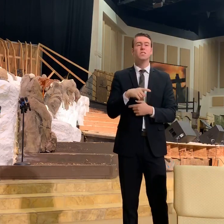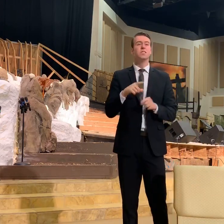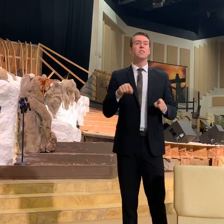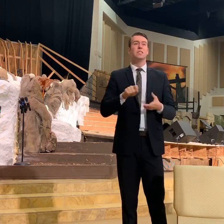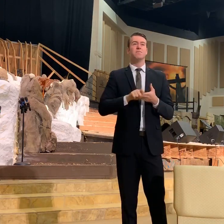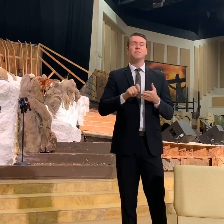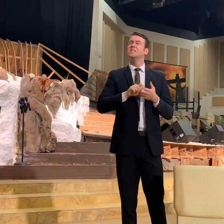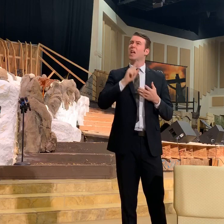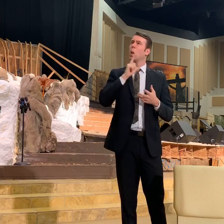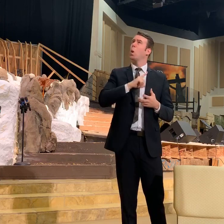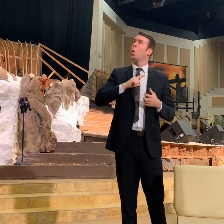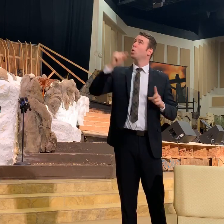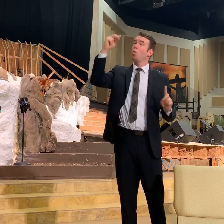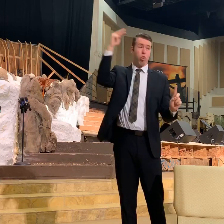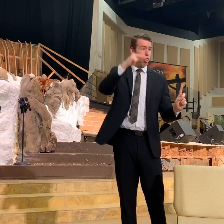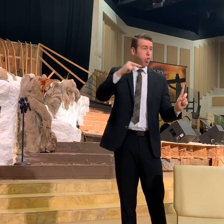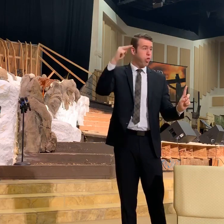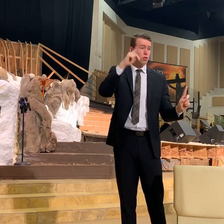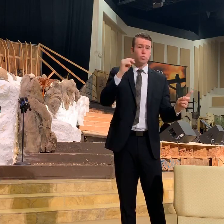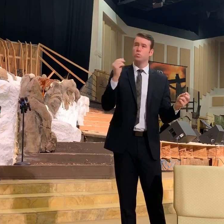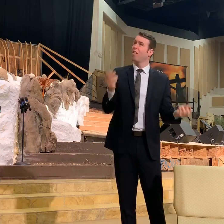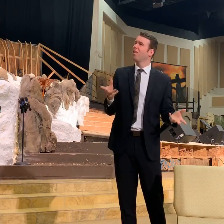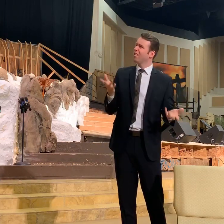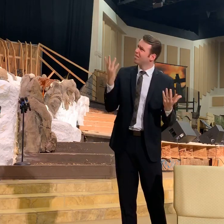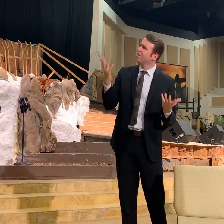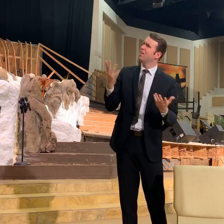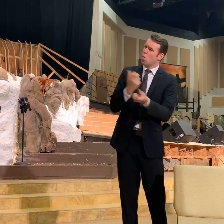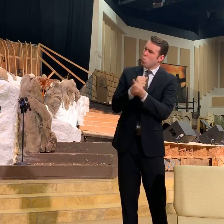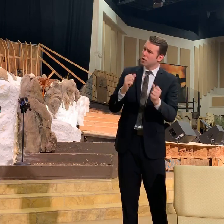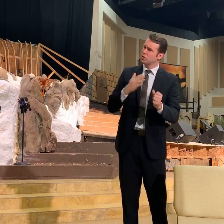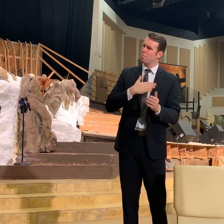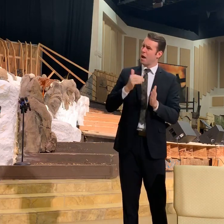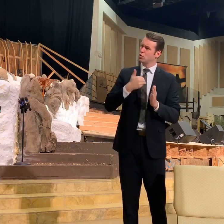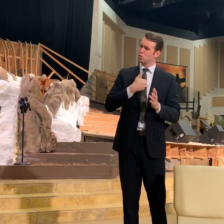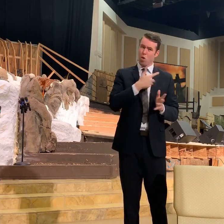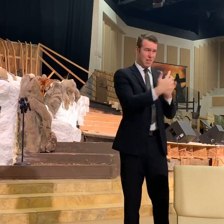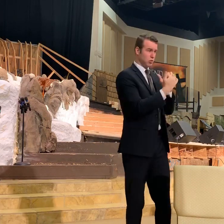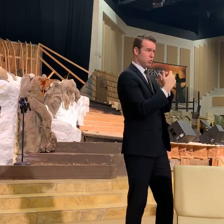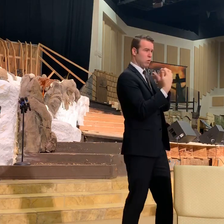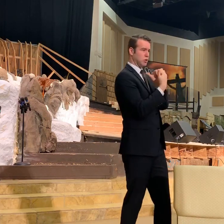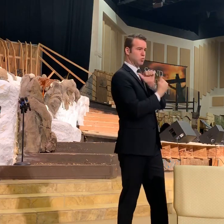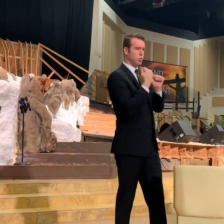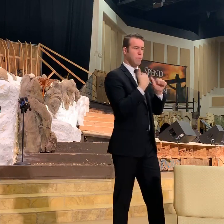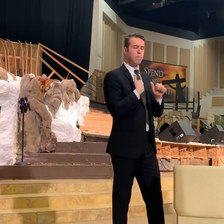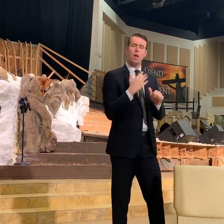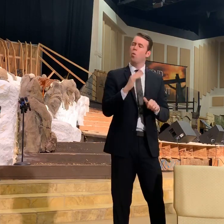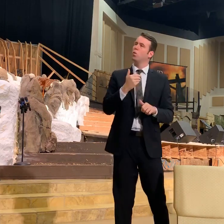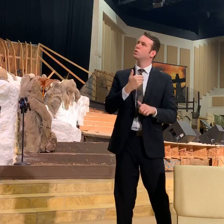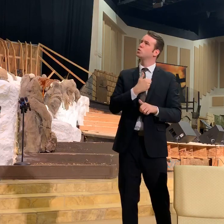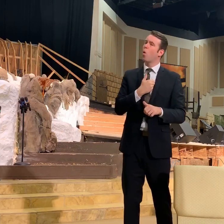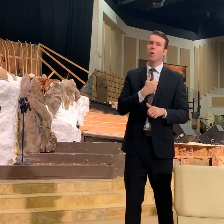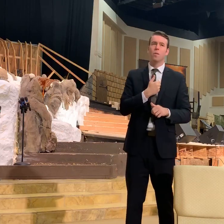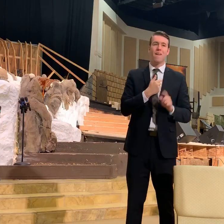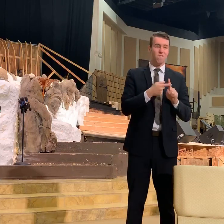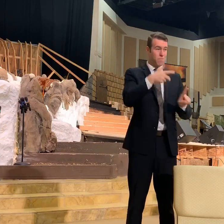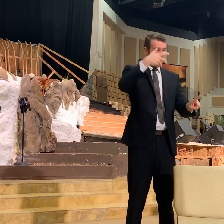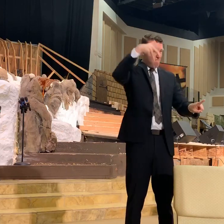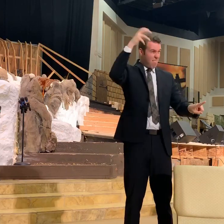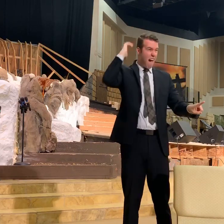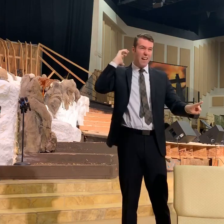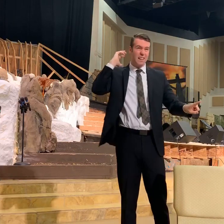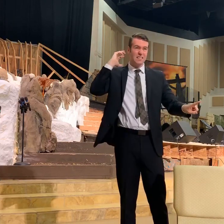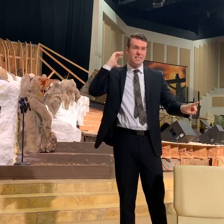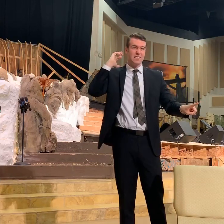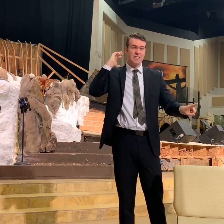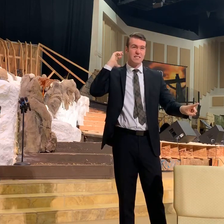wilt thou look on? Rescue my soul from their destructions, my darling from the lions.